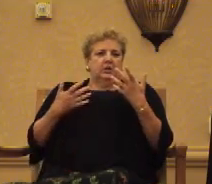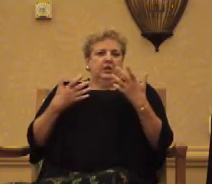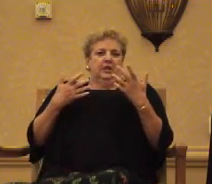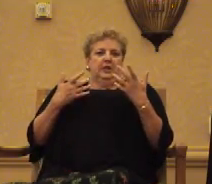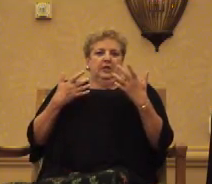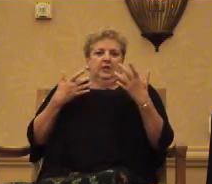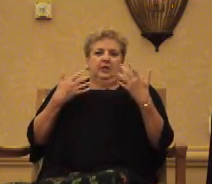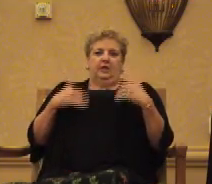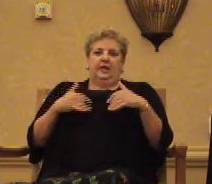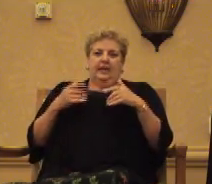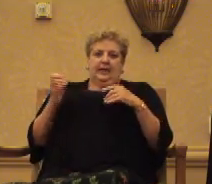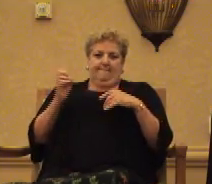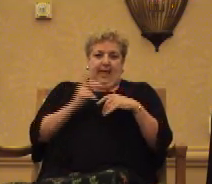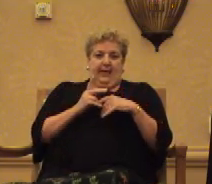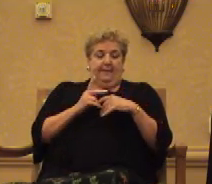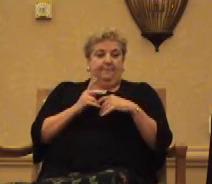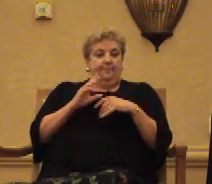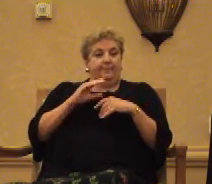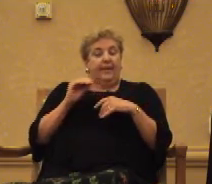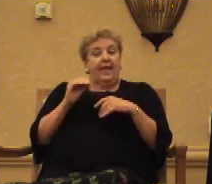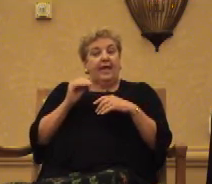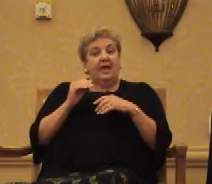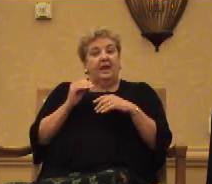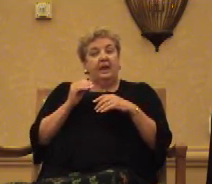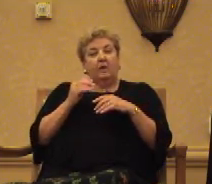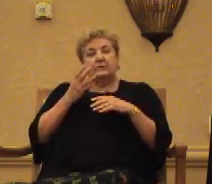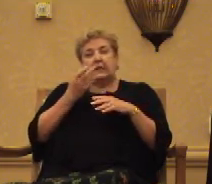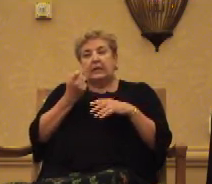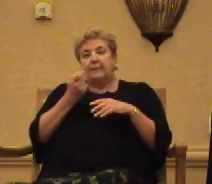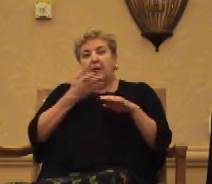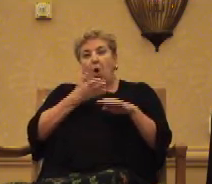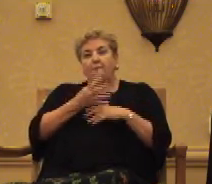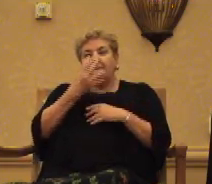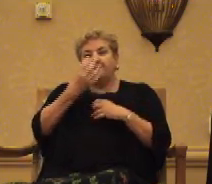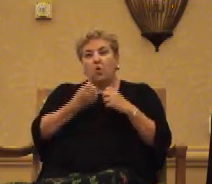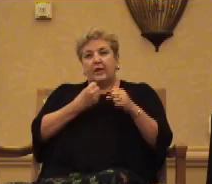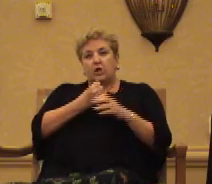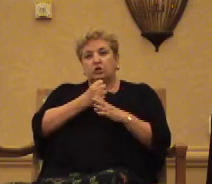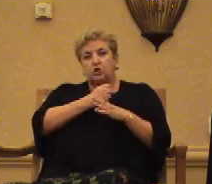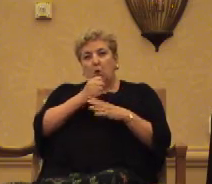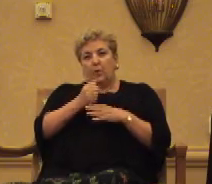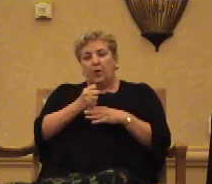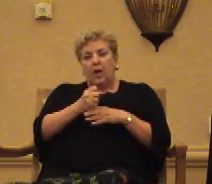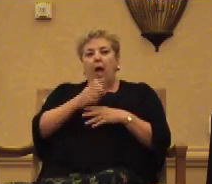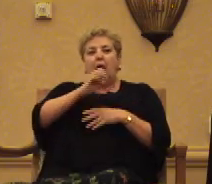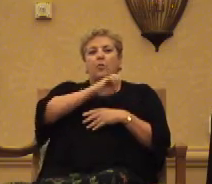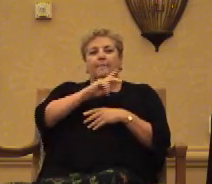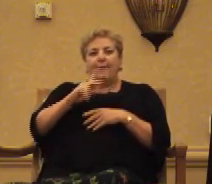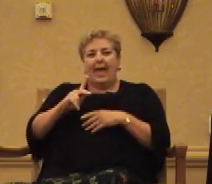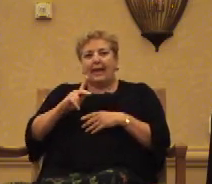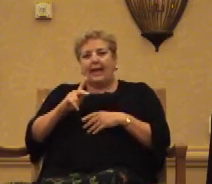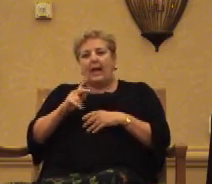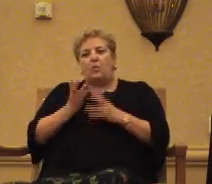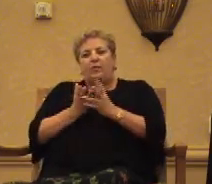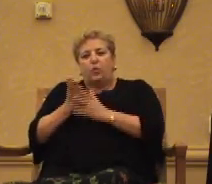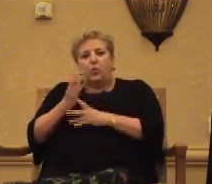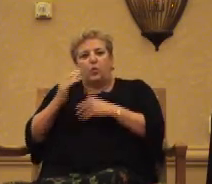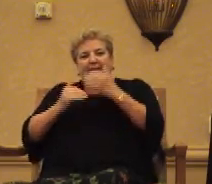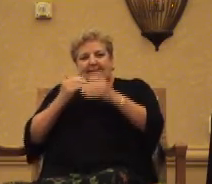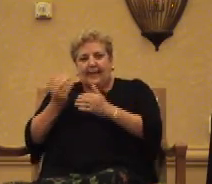back. And in a little over 4 years sober, I went back and I went through the steps again, and this time meticulously